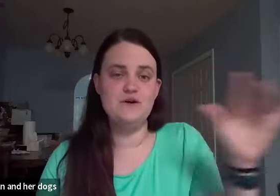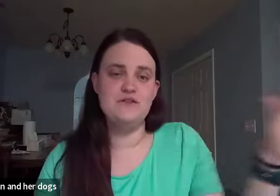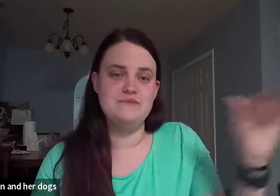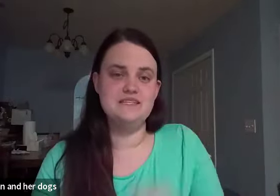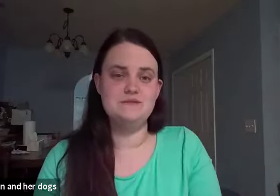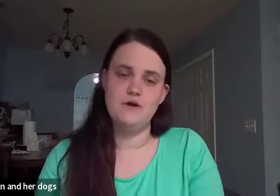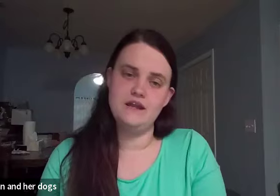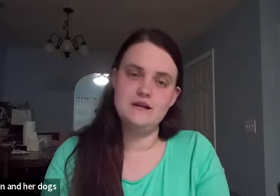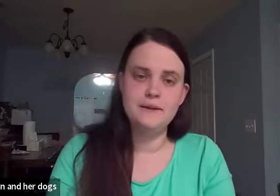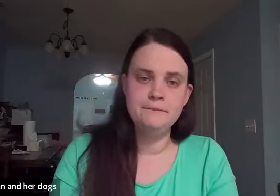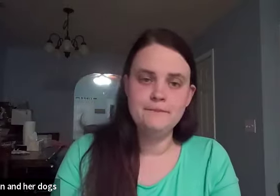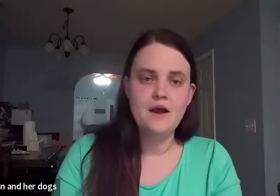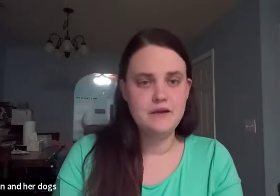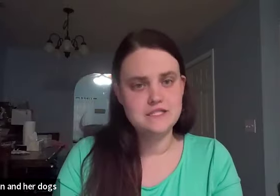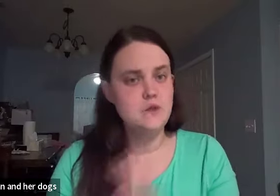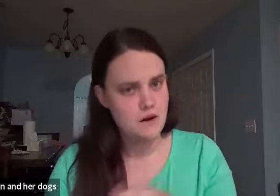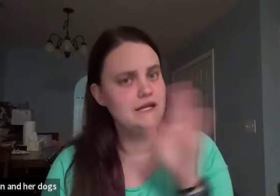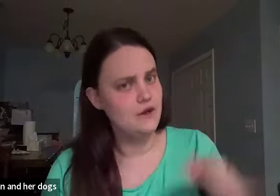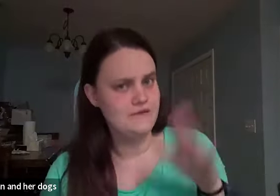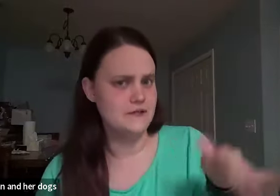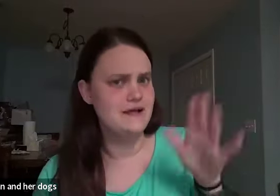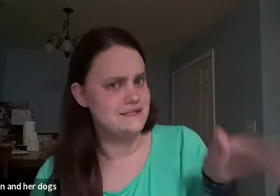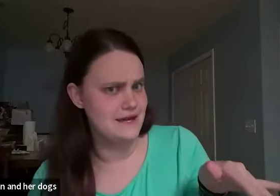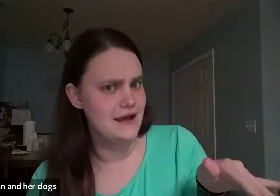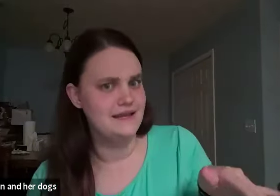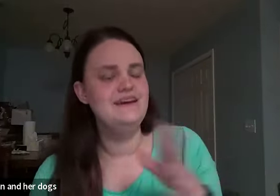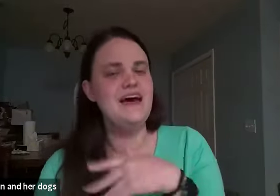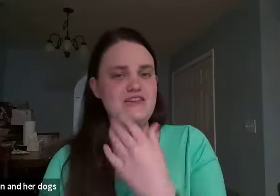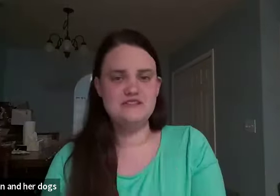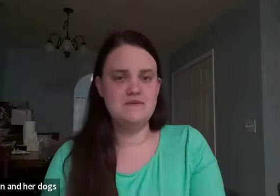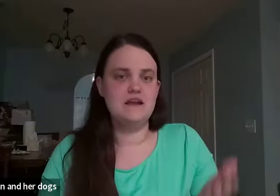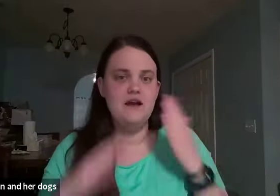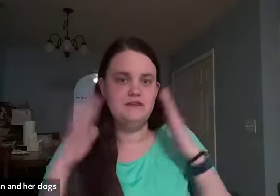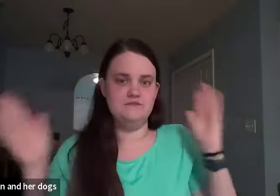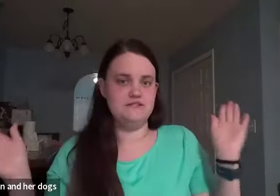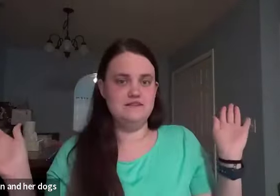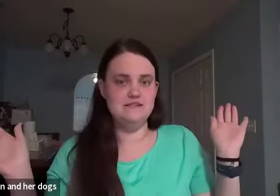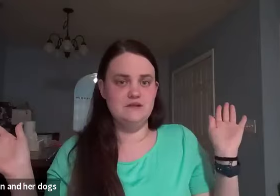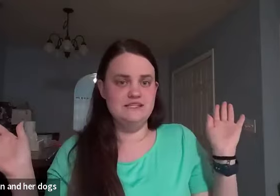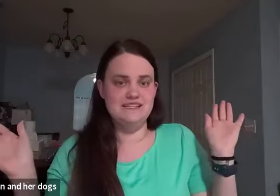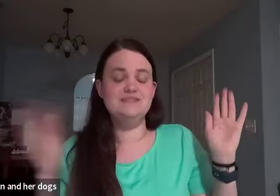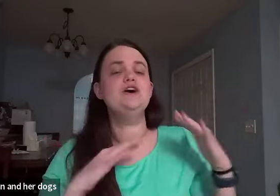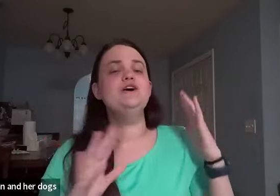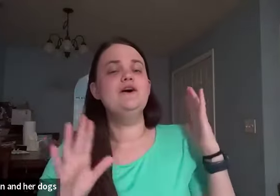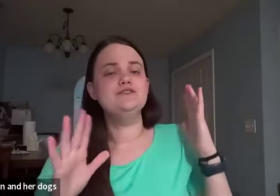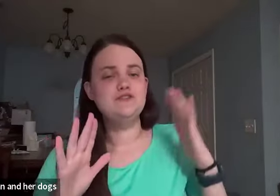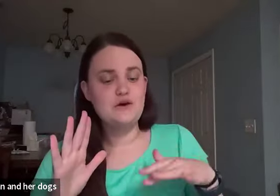fingerspell the ABCs beforehand. And I'm like, okay, so you already know the first class. Got it. And then there's some that's like, I've never seen this. What is this?